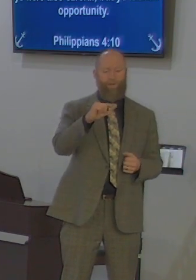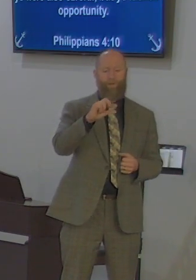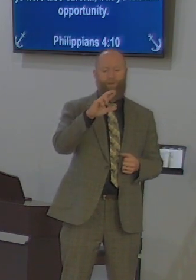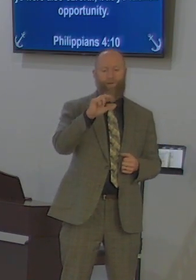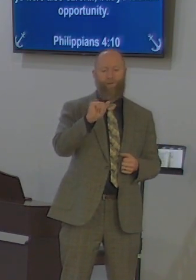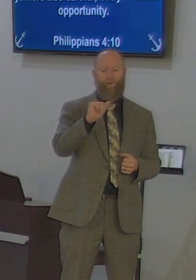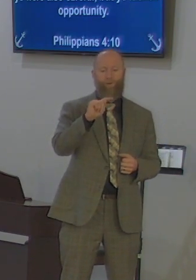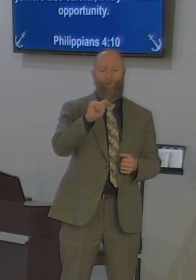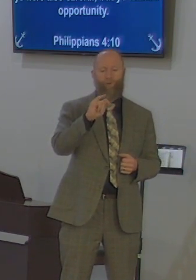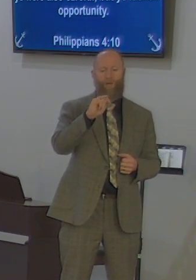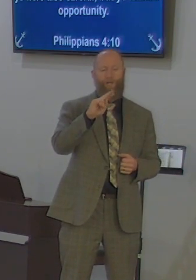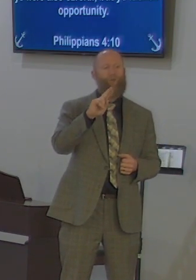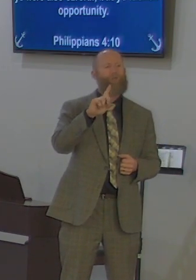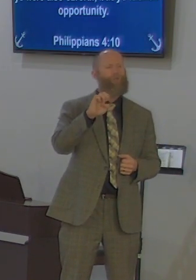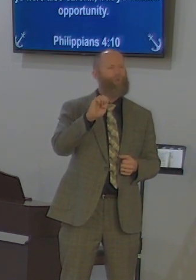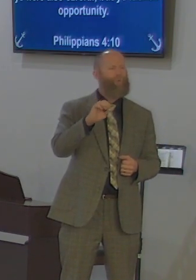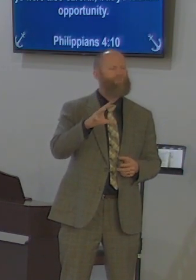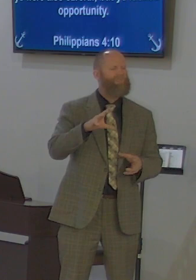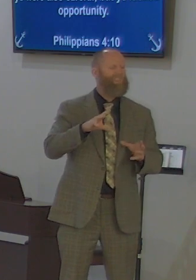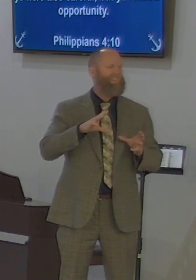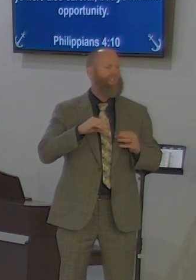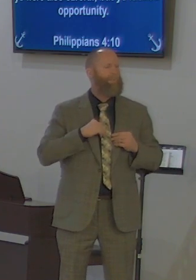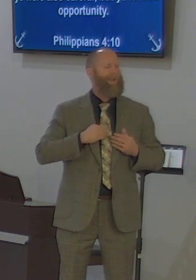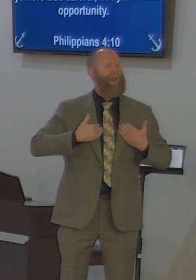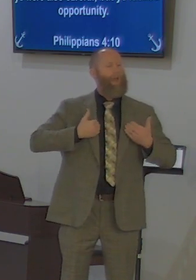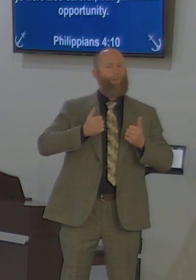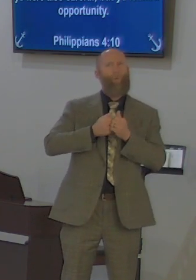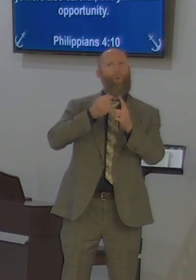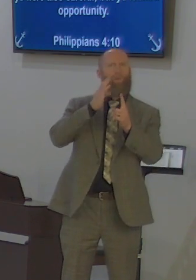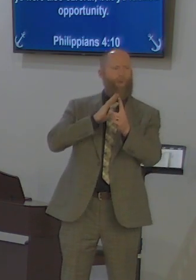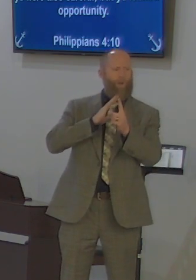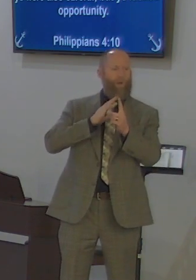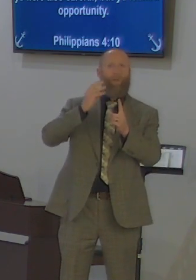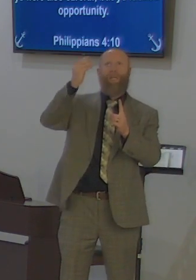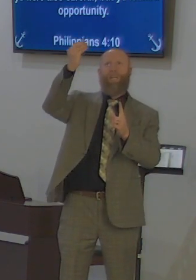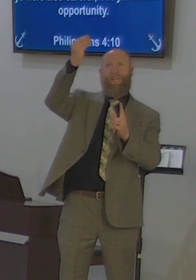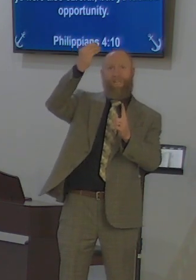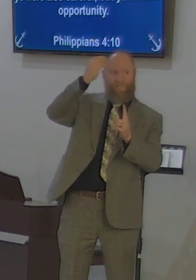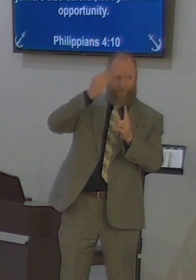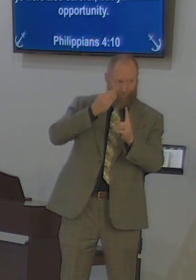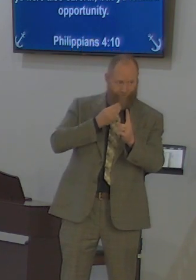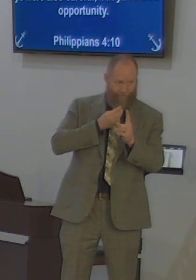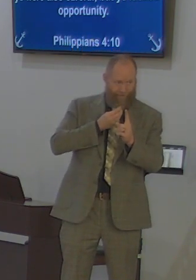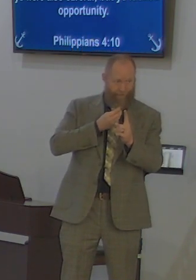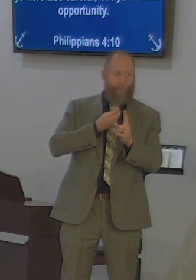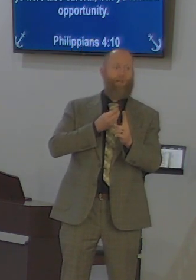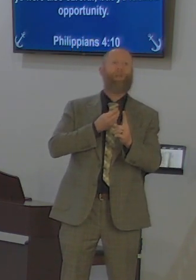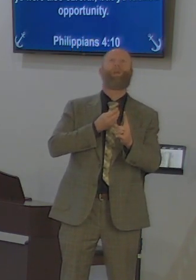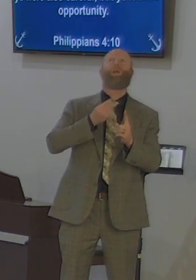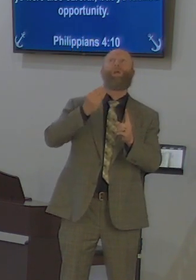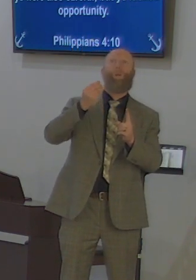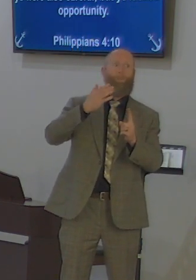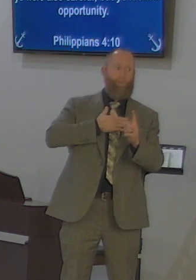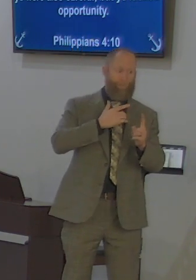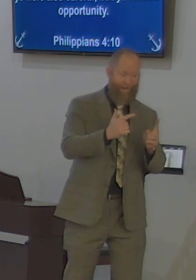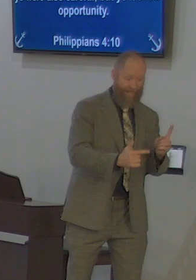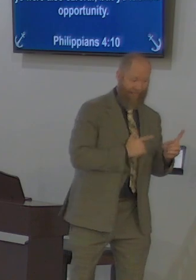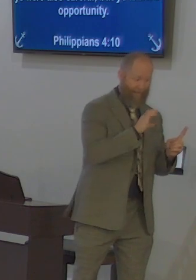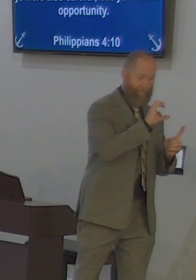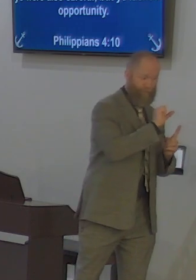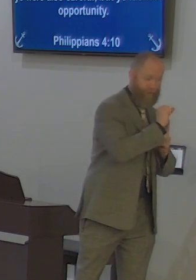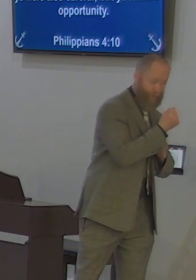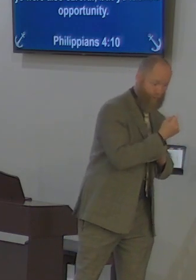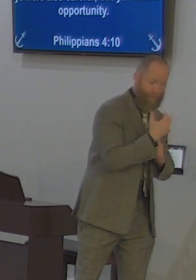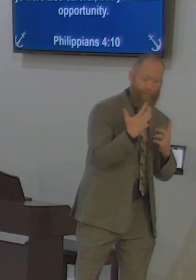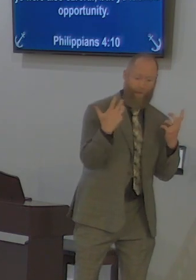God and contentment with God and his provision are inseparable in your life. If you